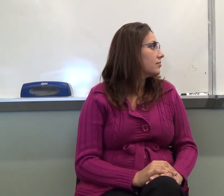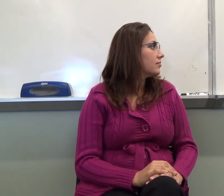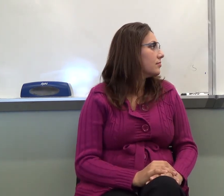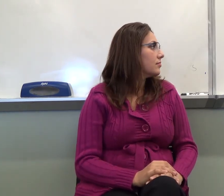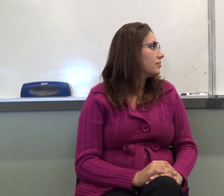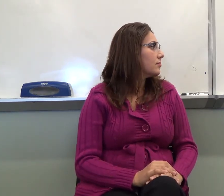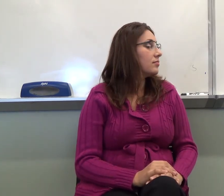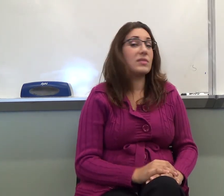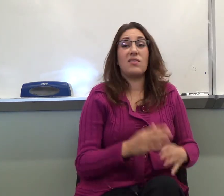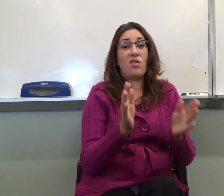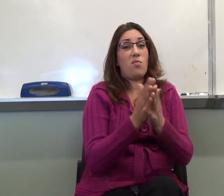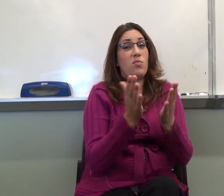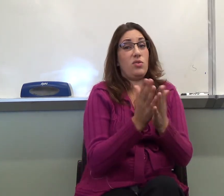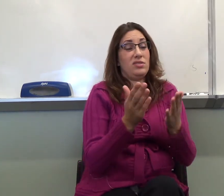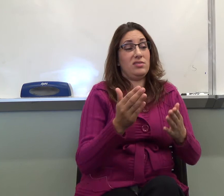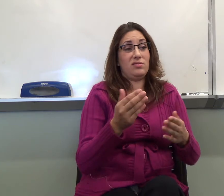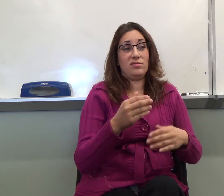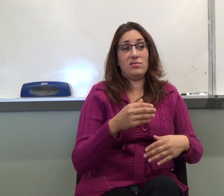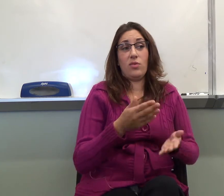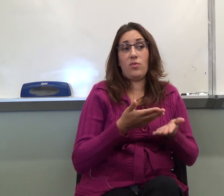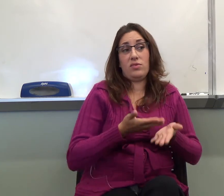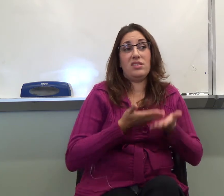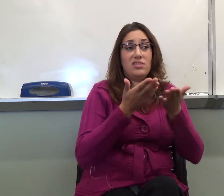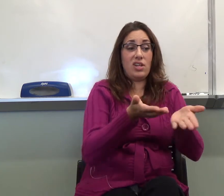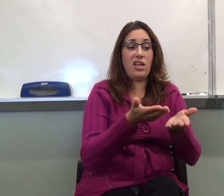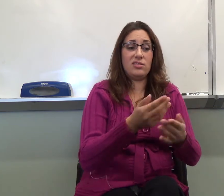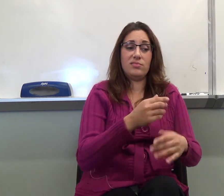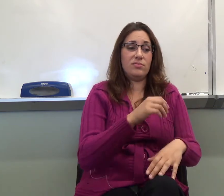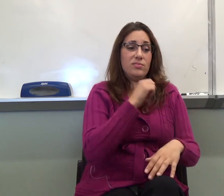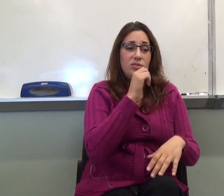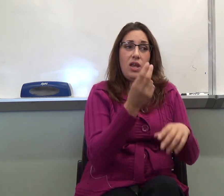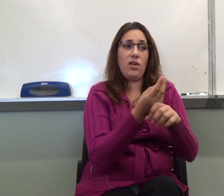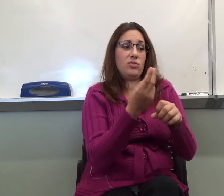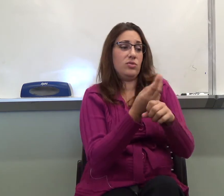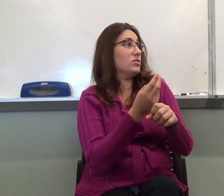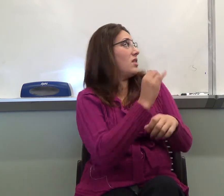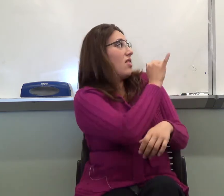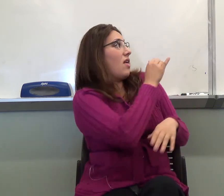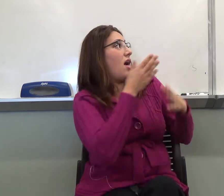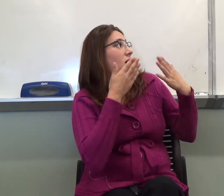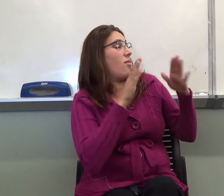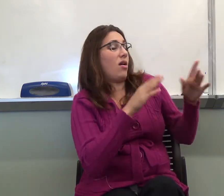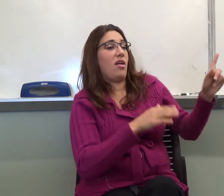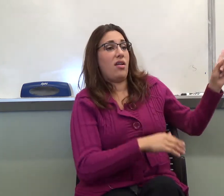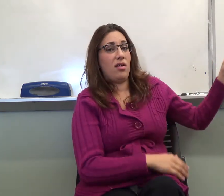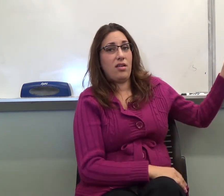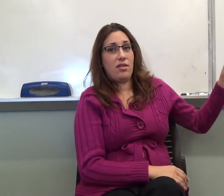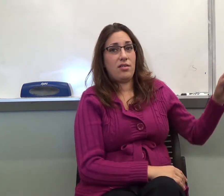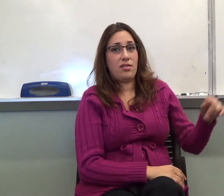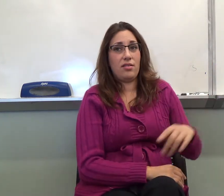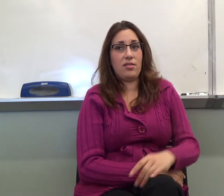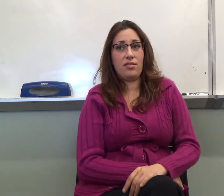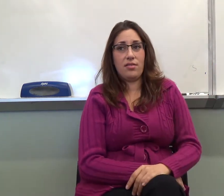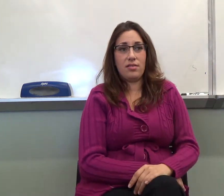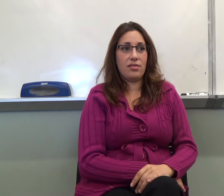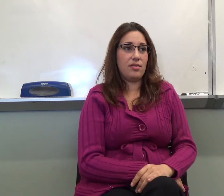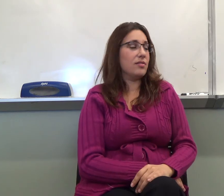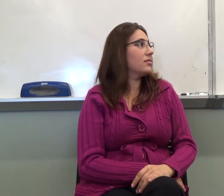Even books recommend that. All right, I erased it again, didn't I, Lewis? No, I got a habit of doing that.